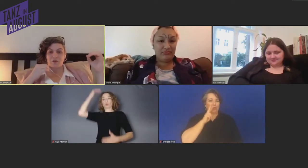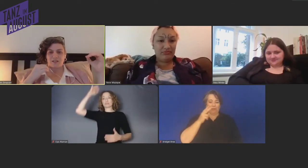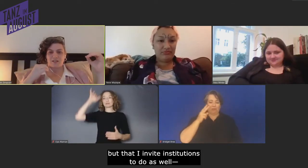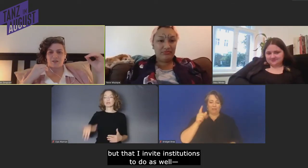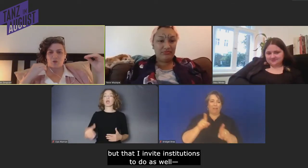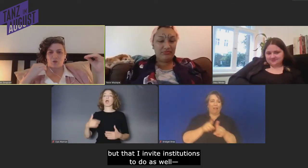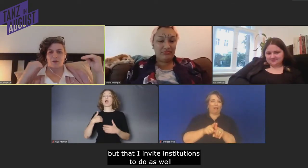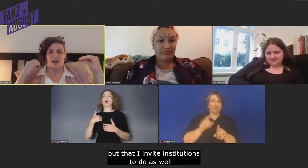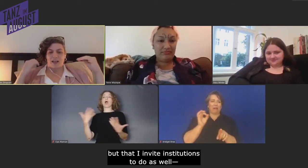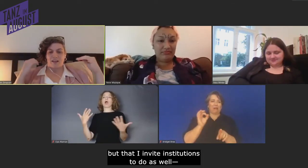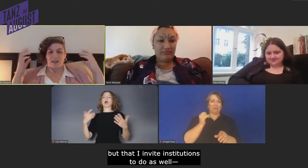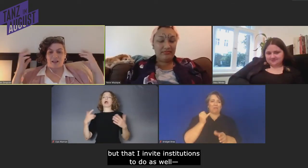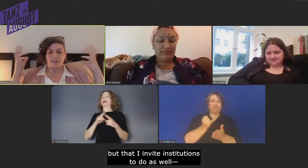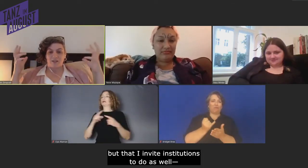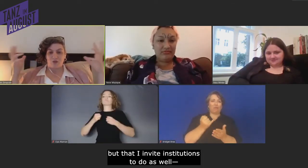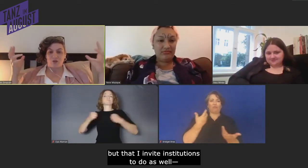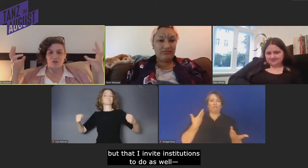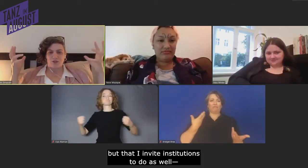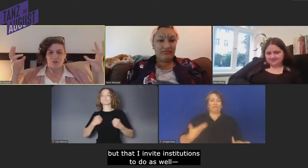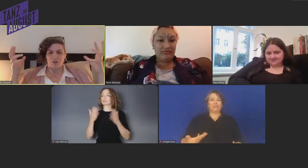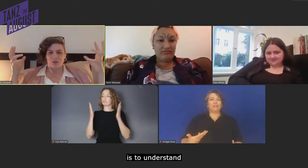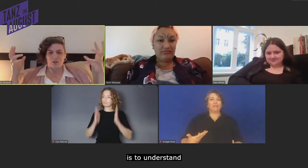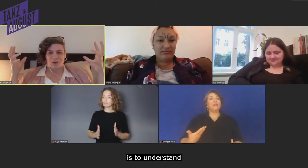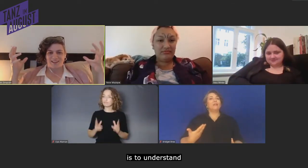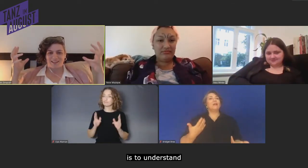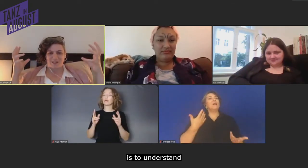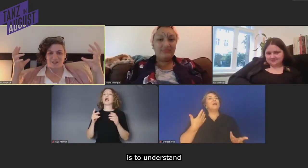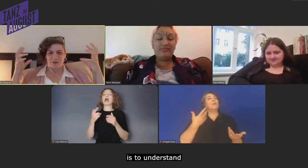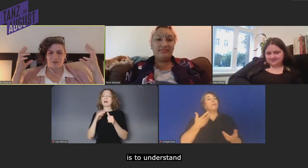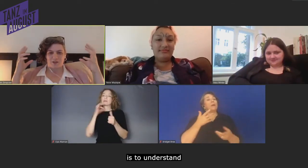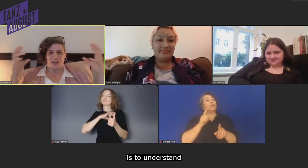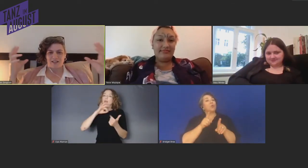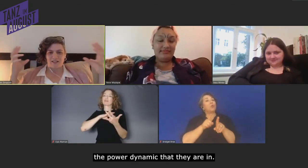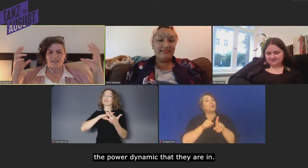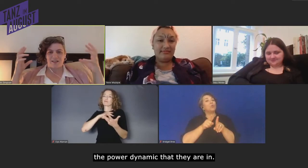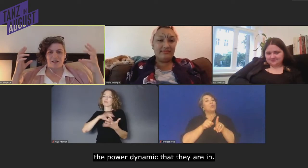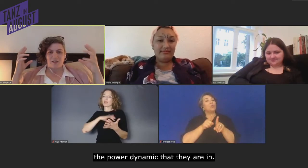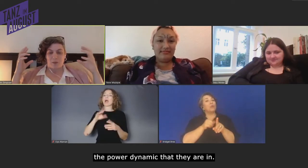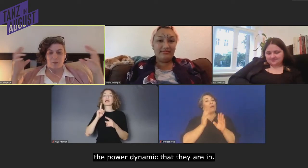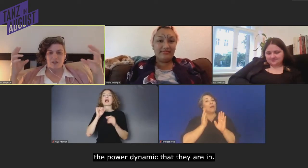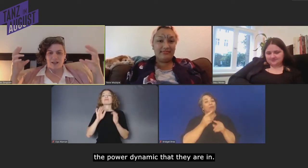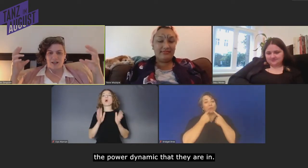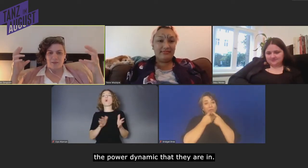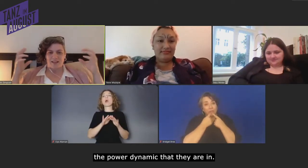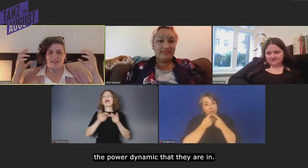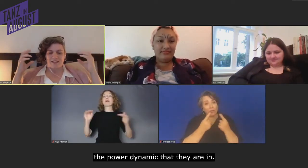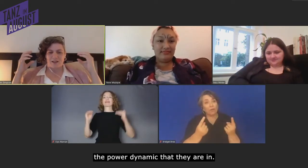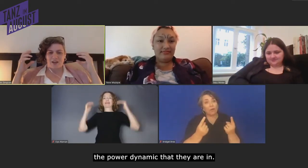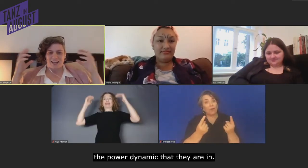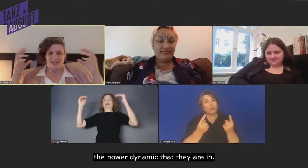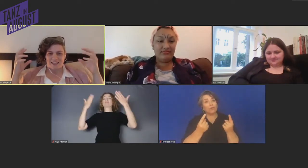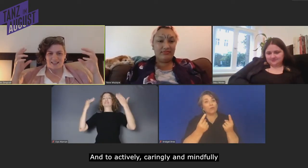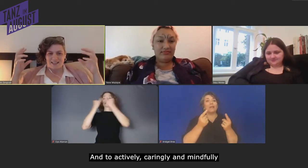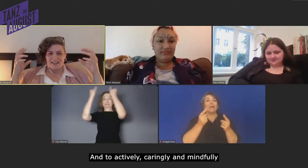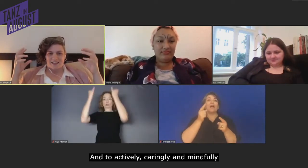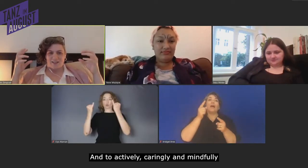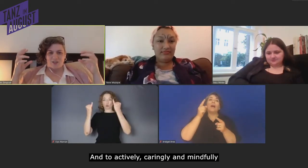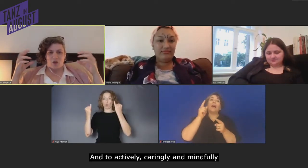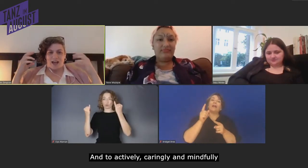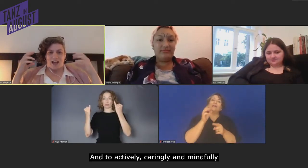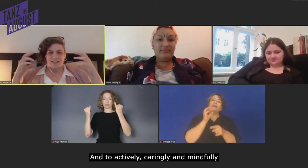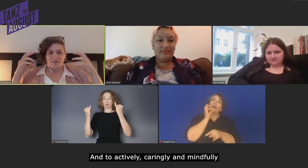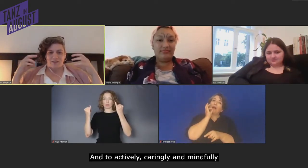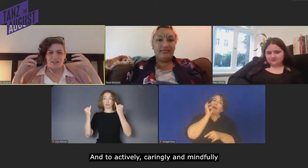as an individual, but that I invite institutions to do as well, is to understand the power dynamic that they are in and